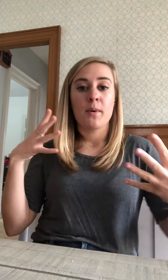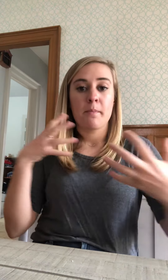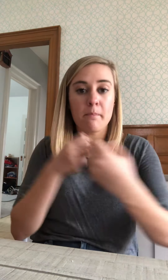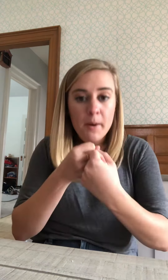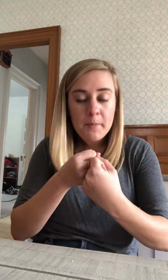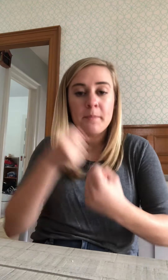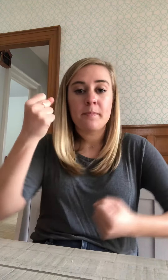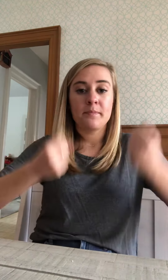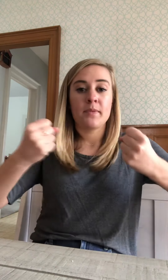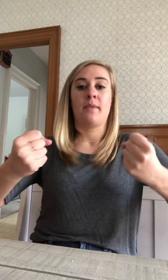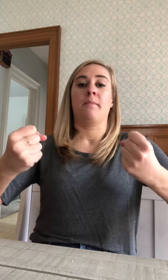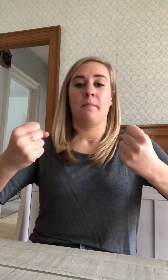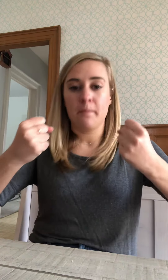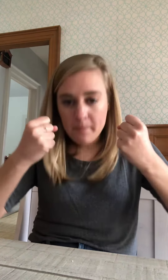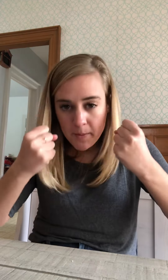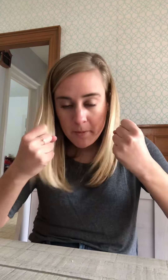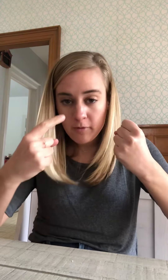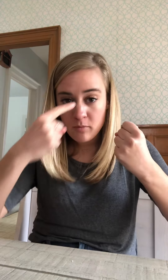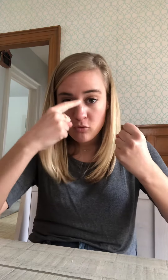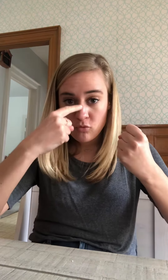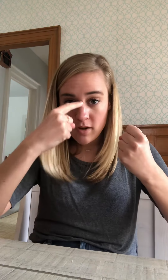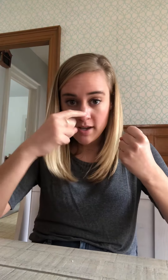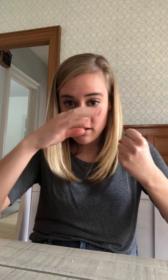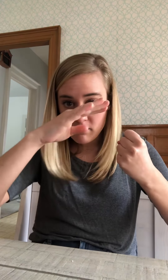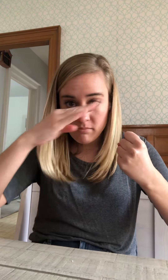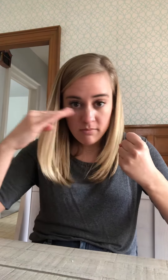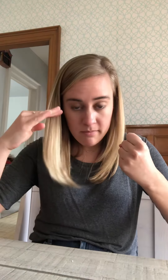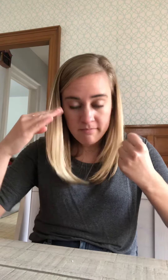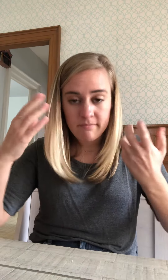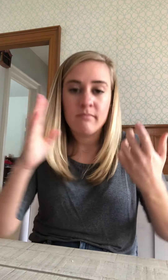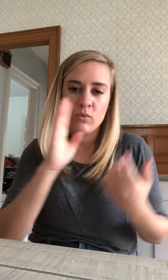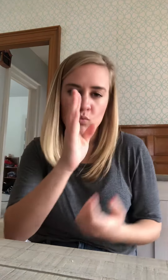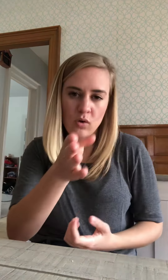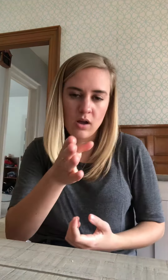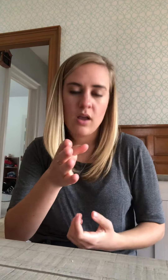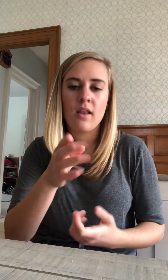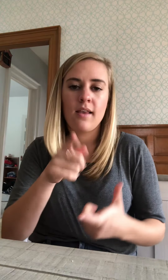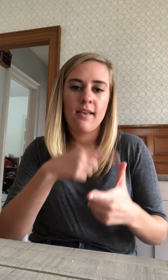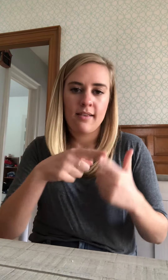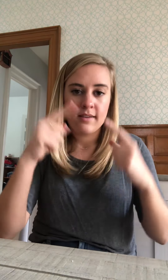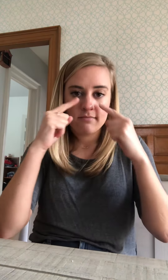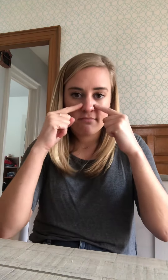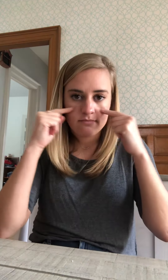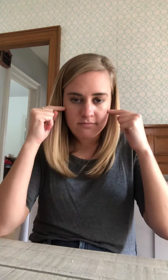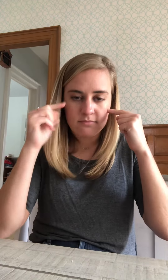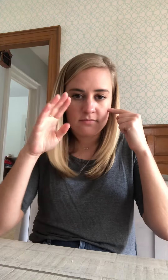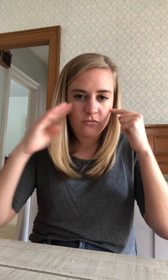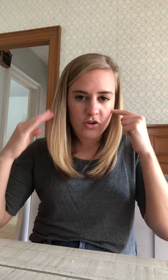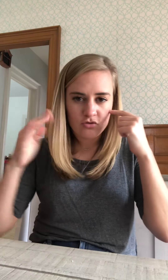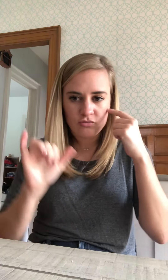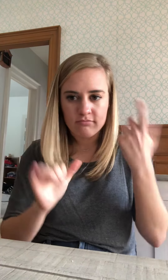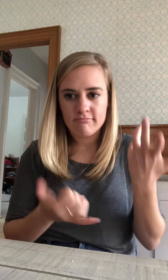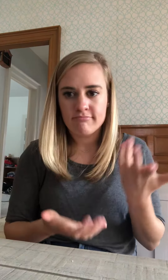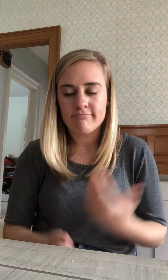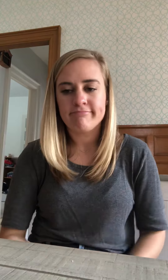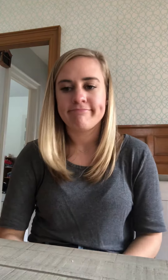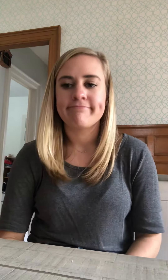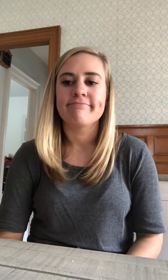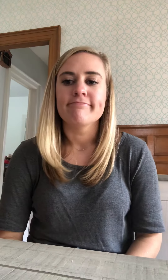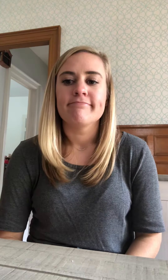the bridge of their nose and fracture this region, and then sinuses. So sinuses we're concerned